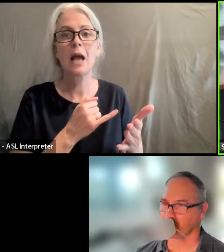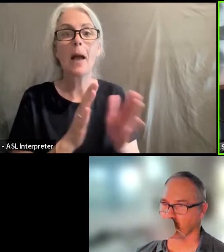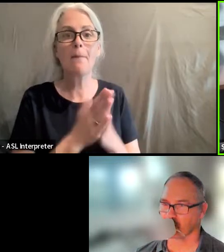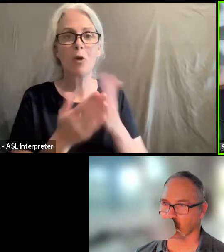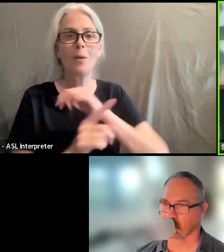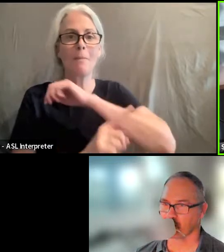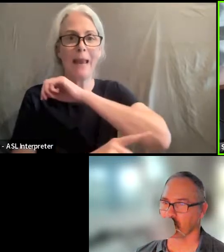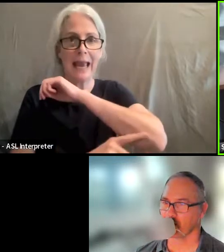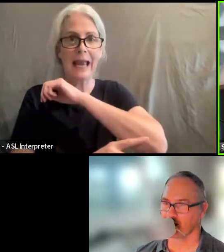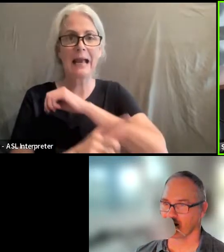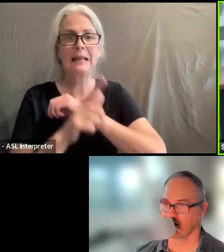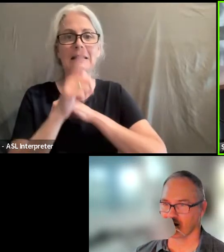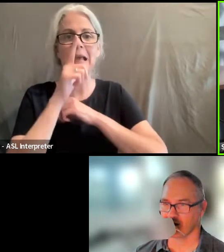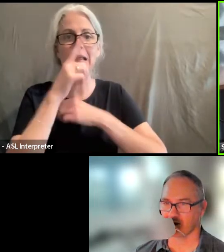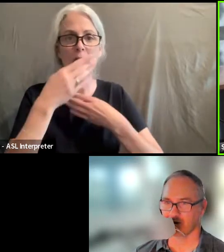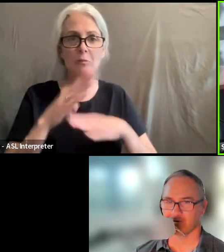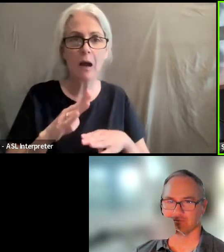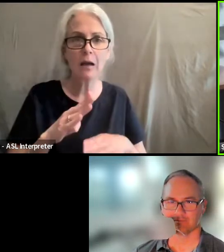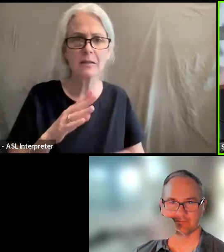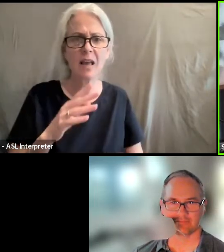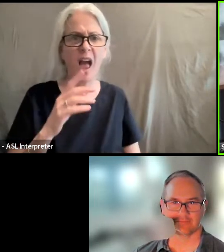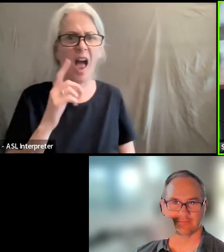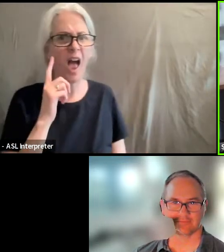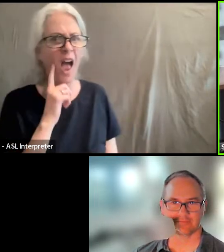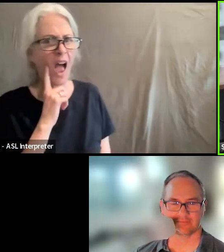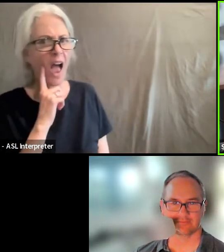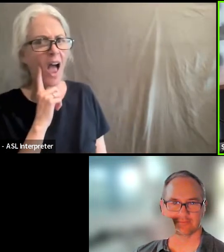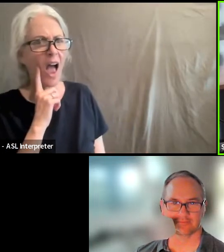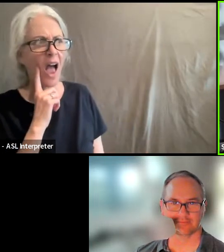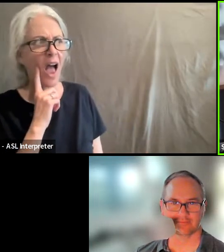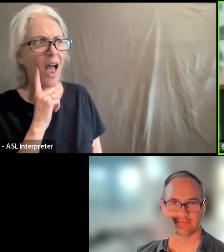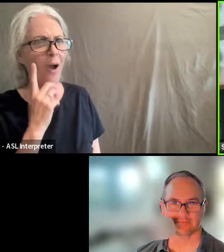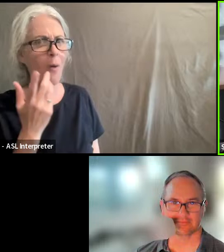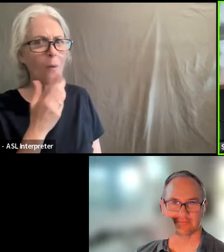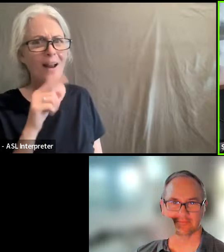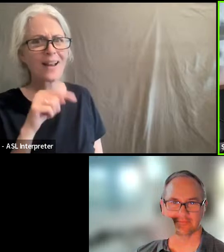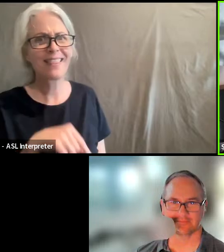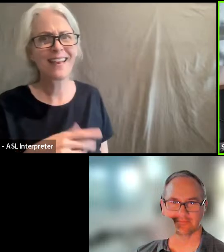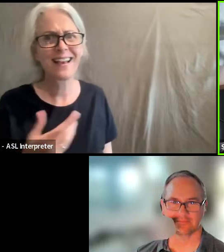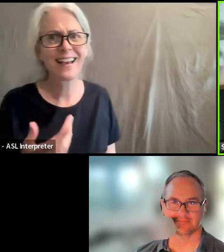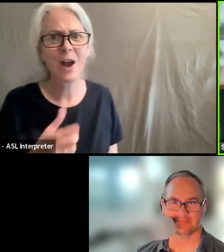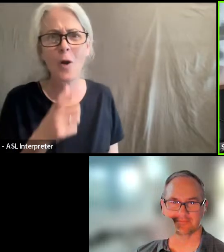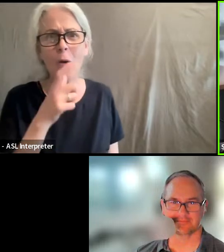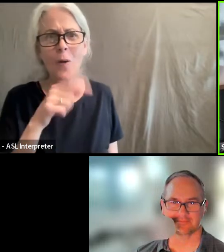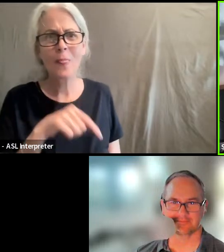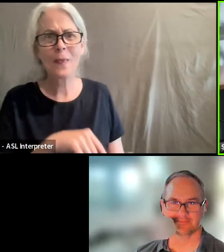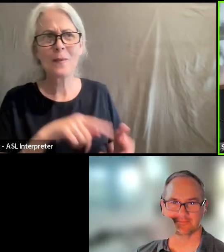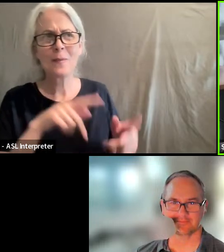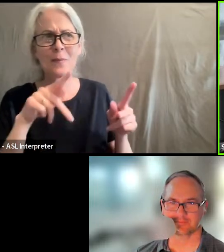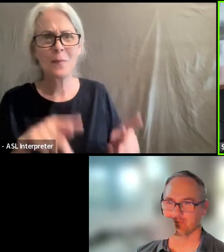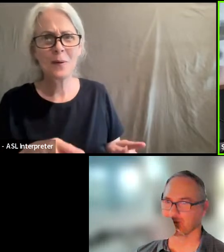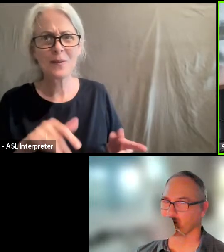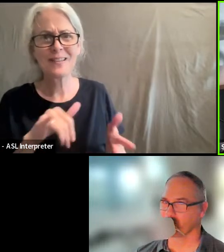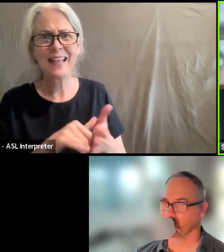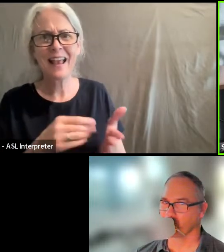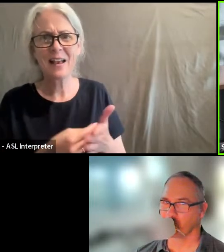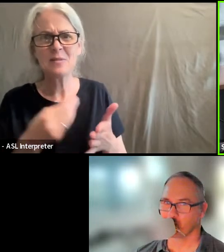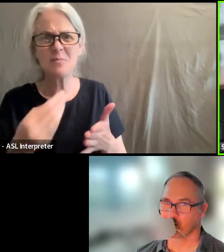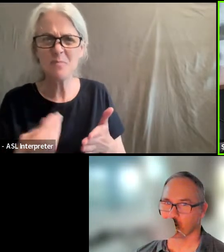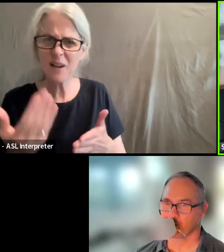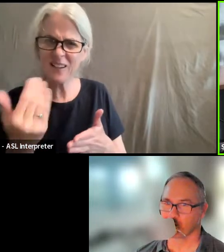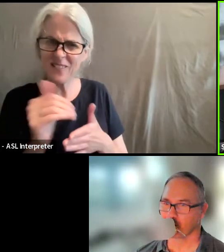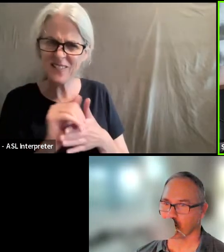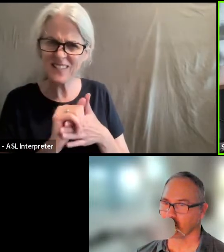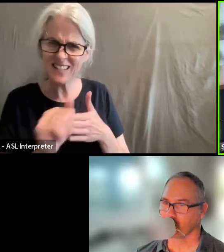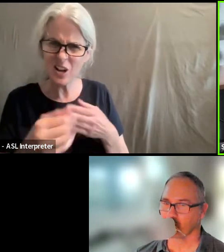and like lunch boxes. And I'm like, who is the avatar? What is this? Who is this person that is buying like $15